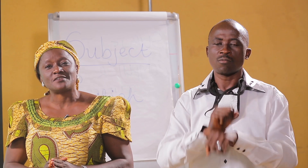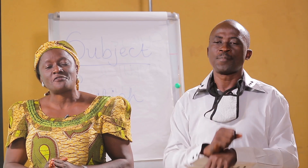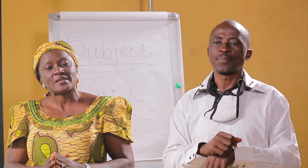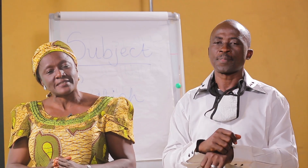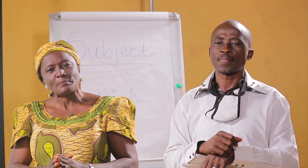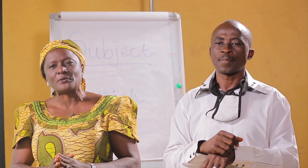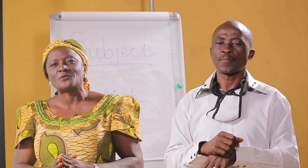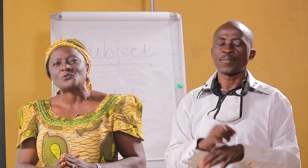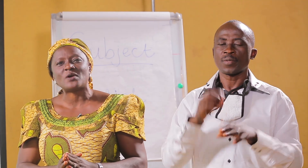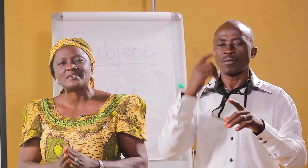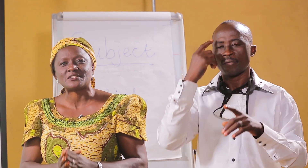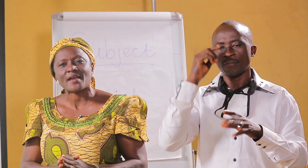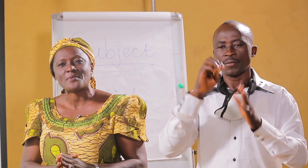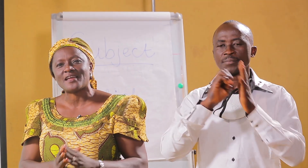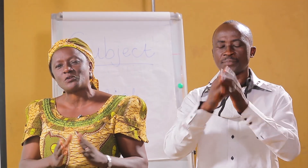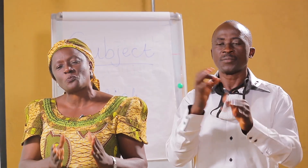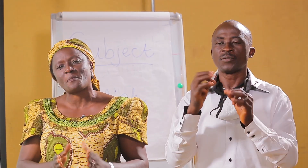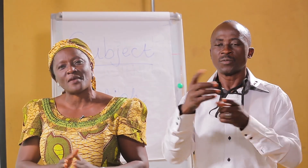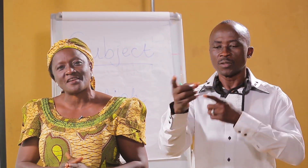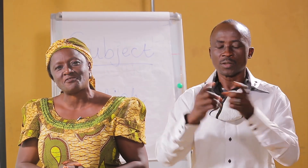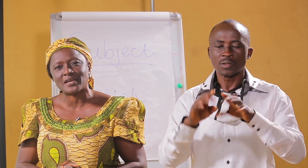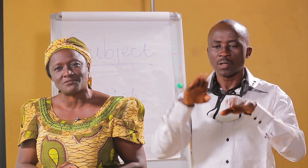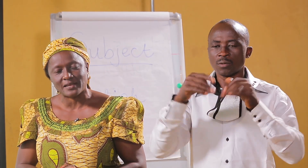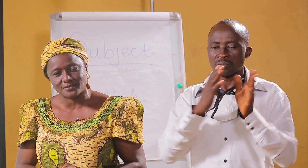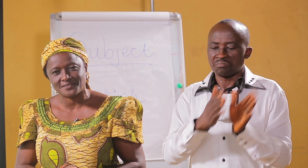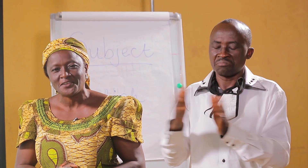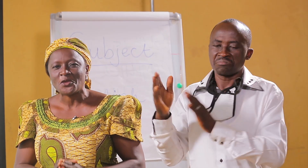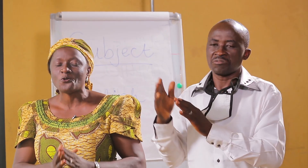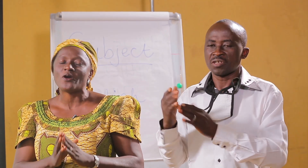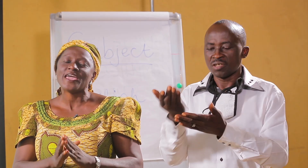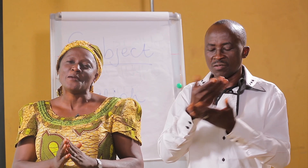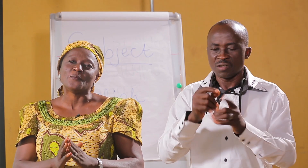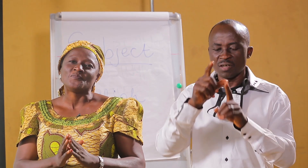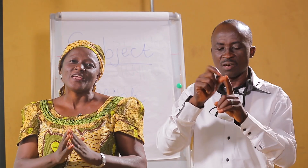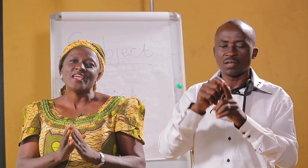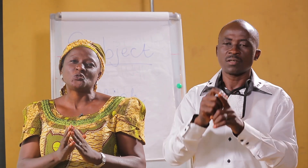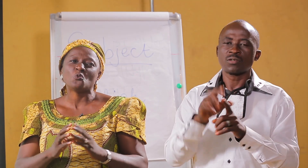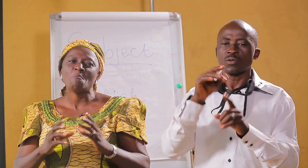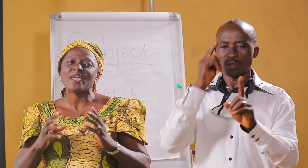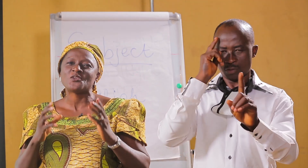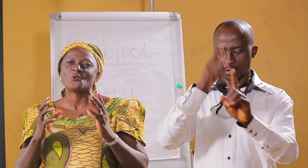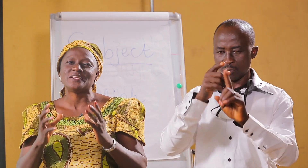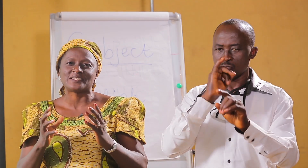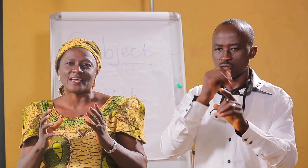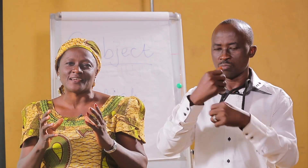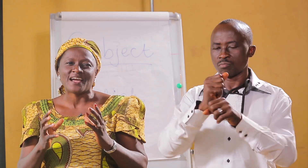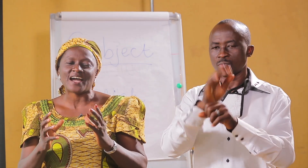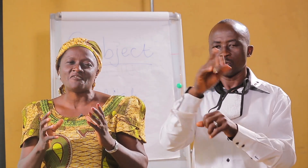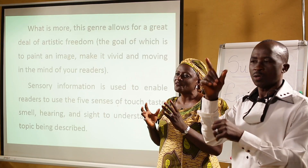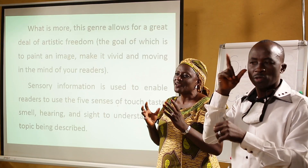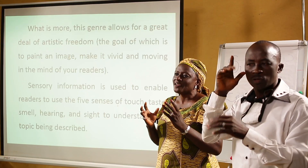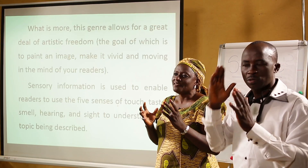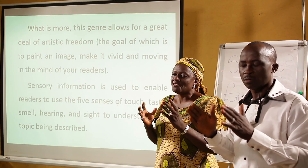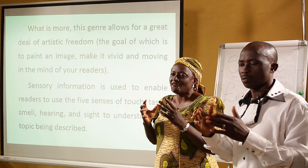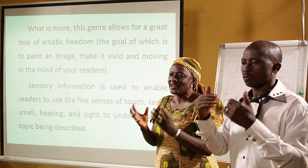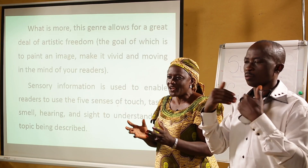you are, for example, you are describing how to prepare fried rice, your aim is to make your listener